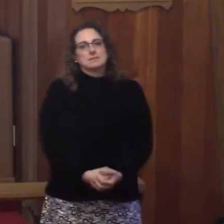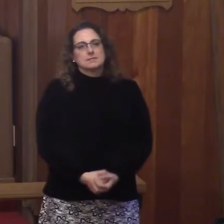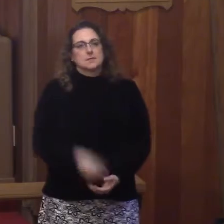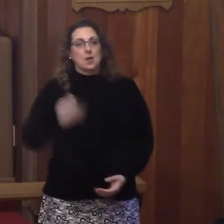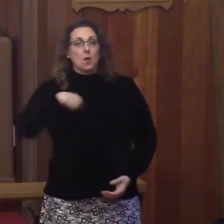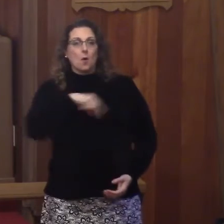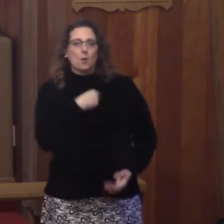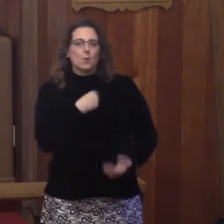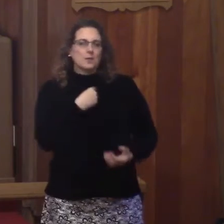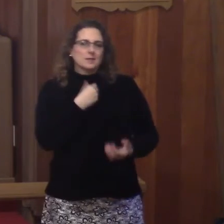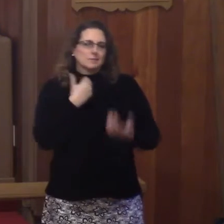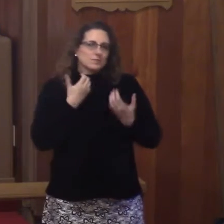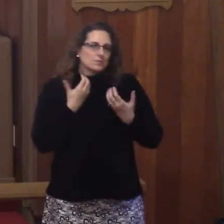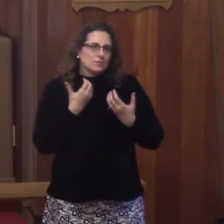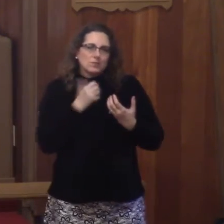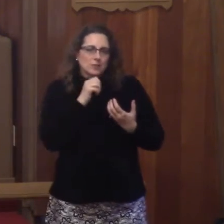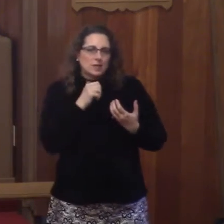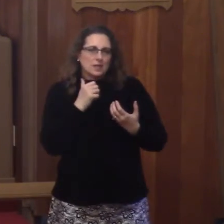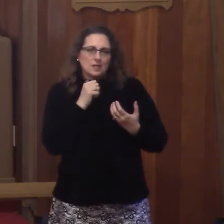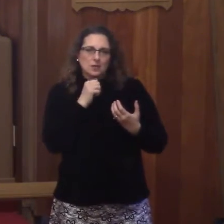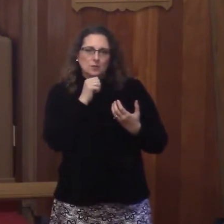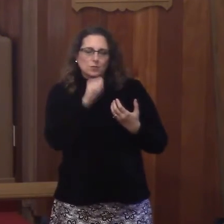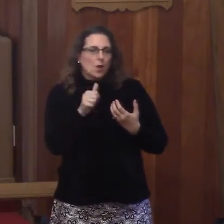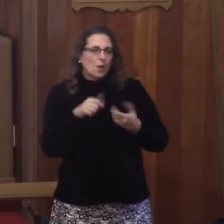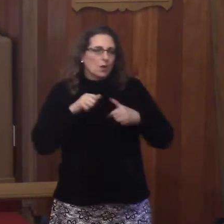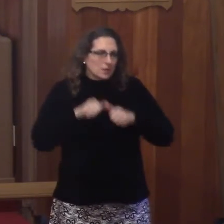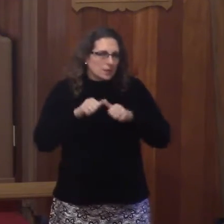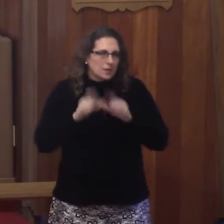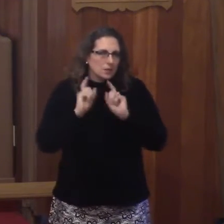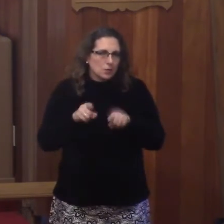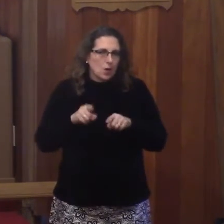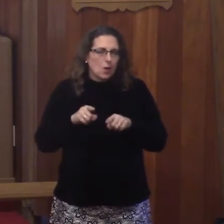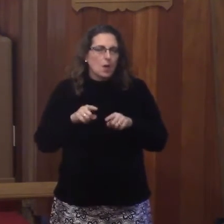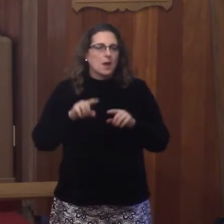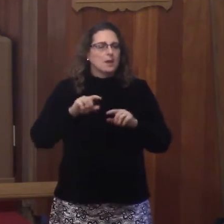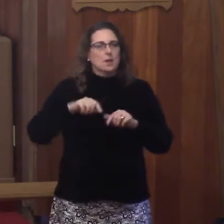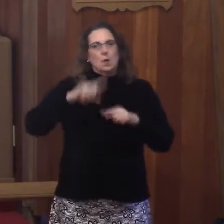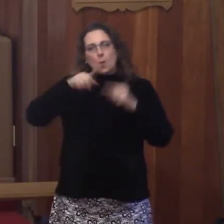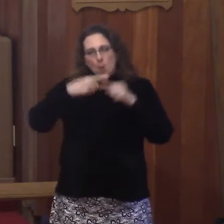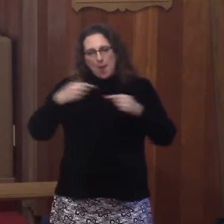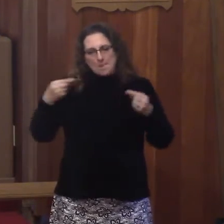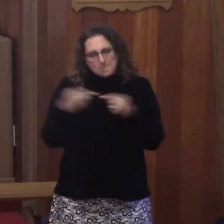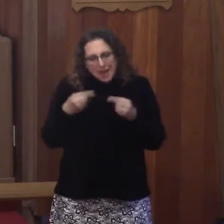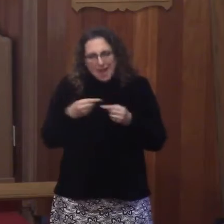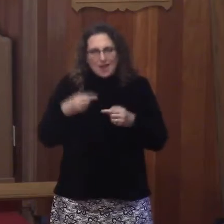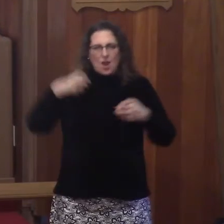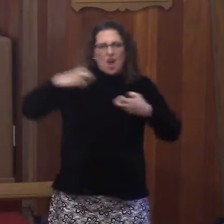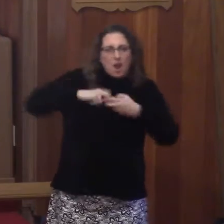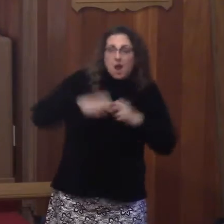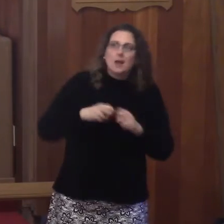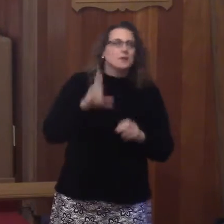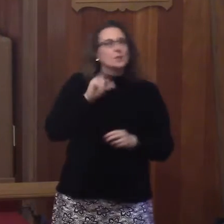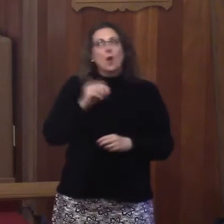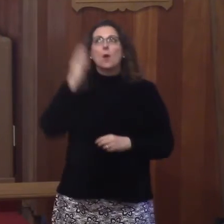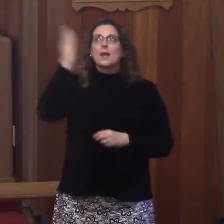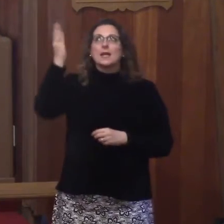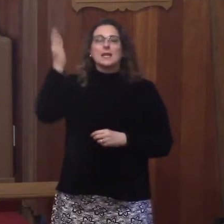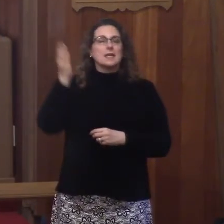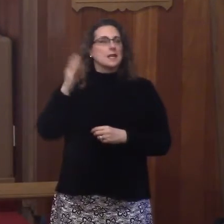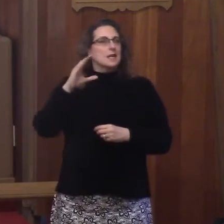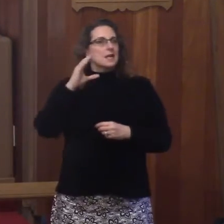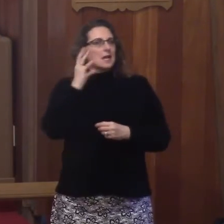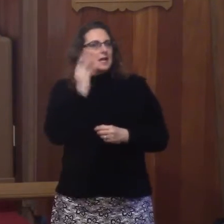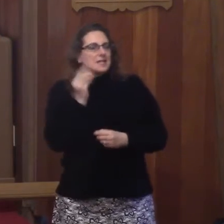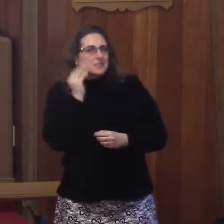We don't continue going when the pain is known. look at Christ. Christ knows, he experiences the pain in eight days